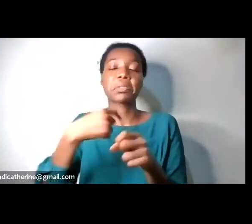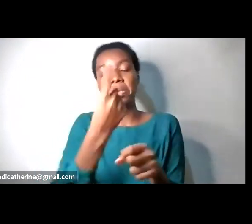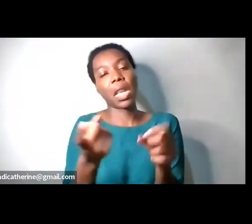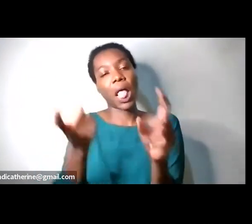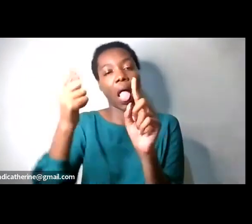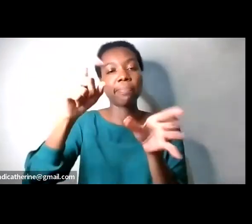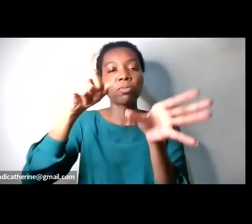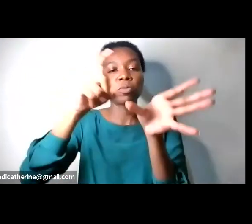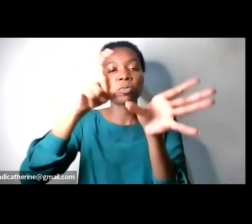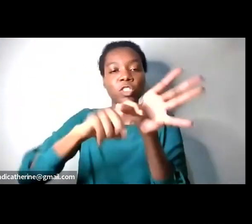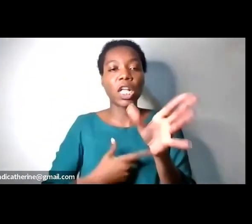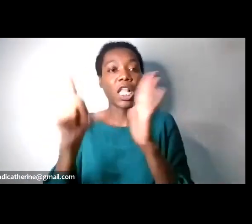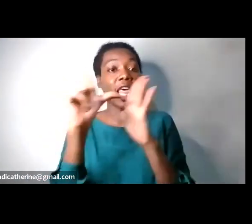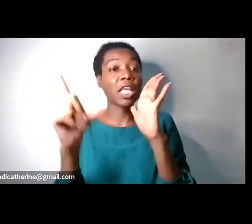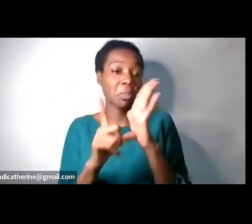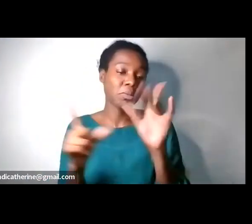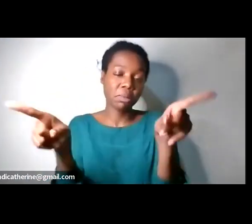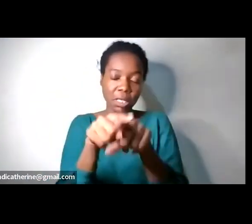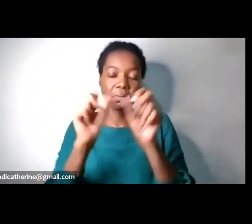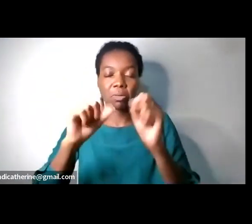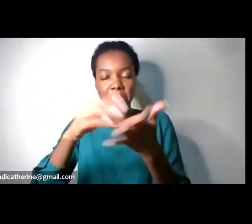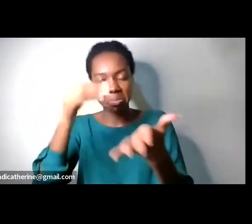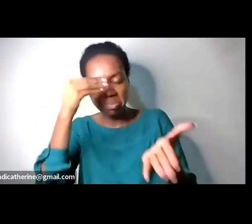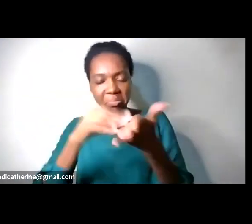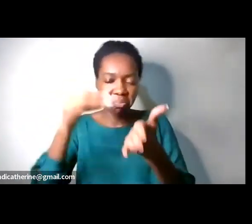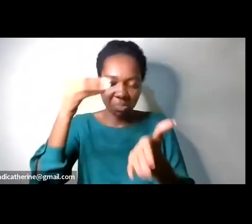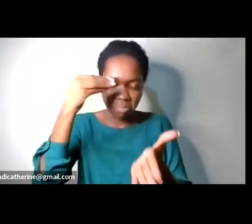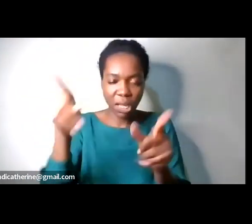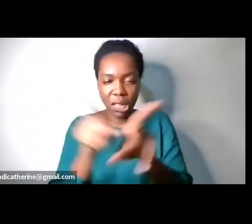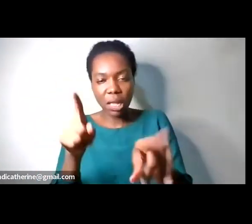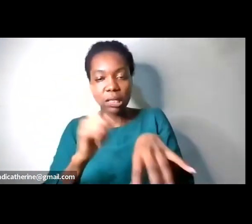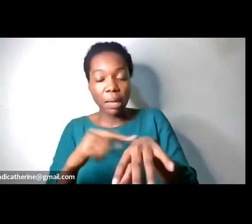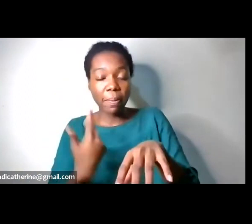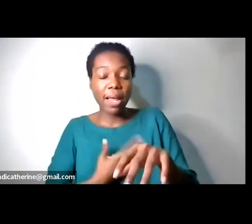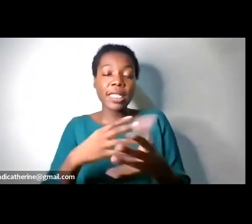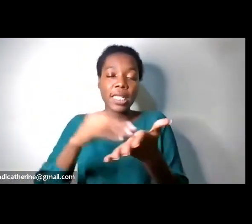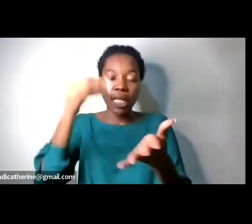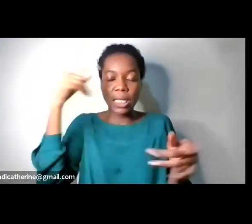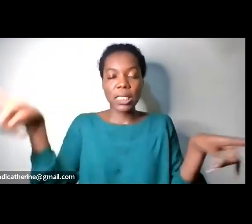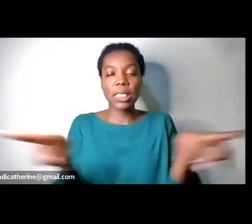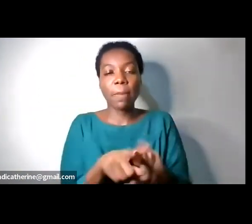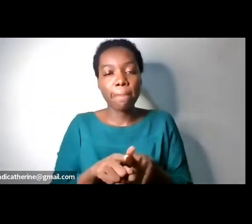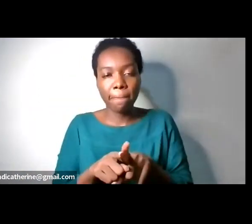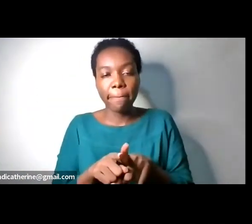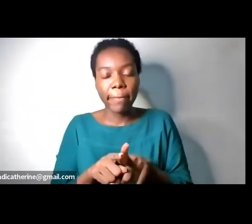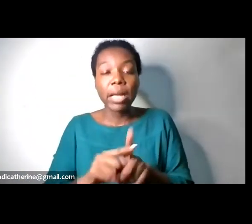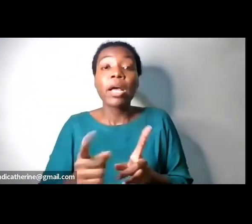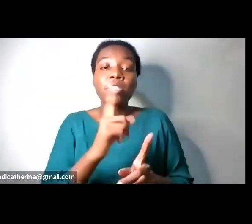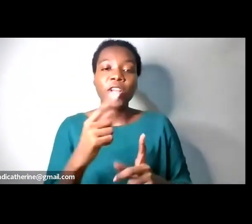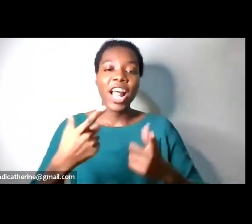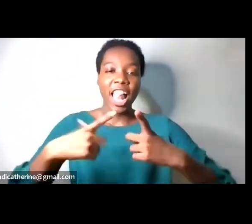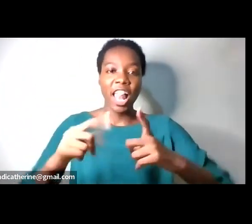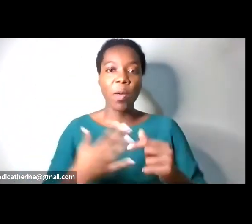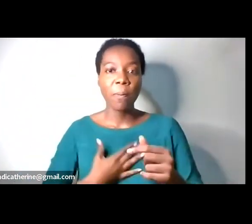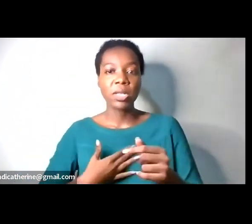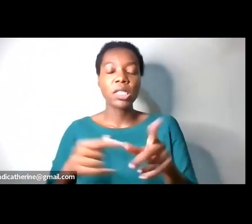have lessons for them as well, and they get to also learn as we learn with each other as well. So allow me to also give a